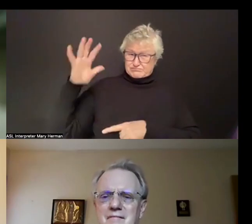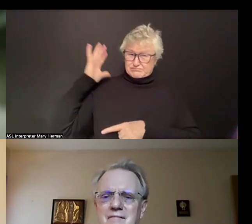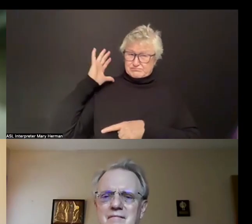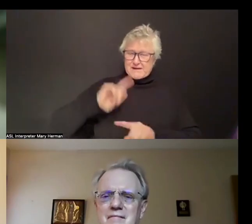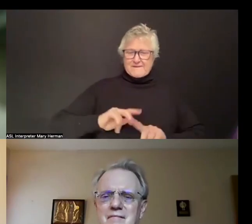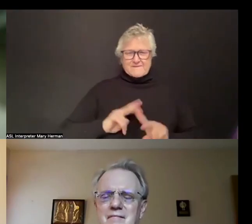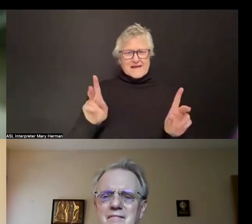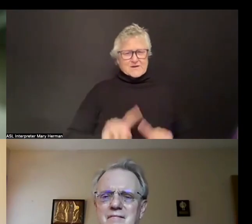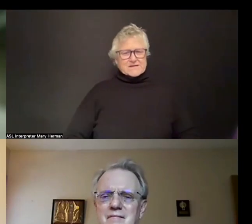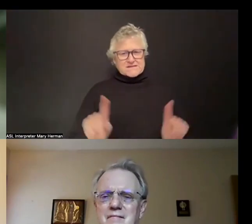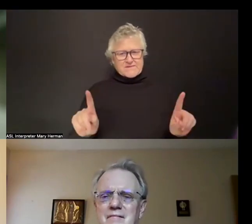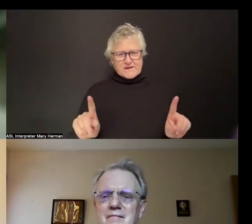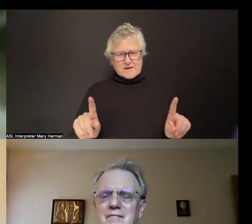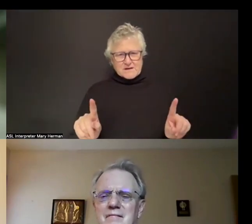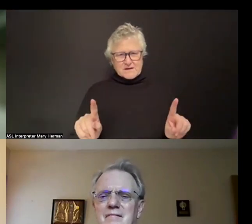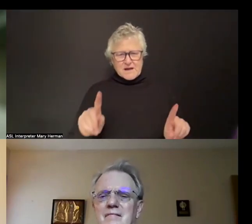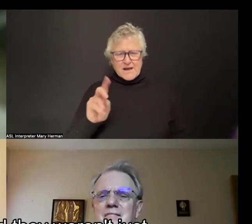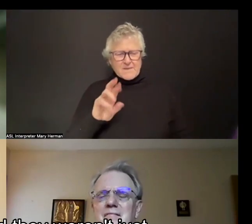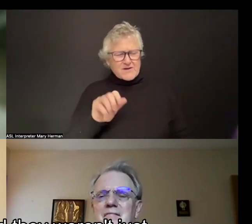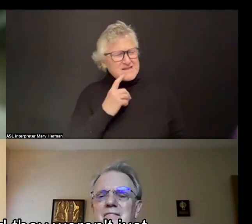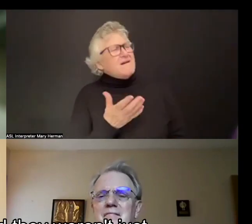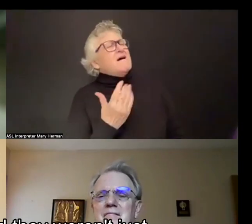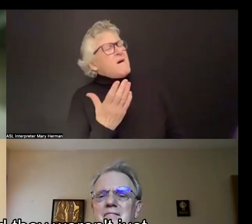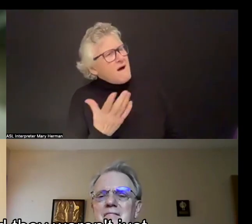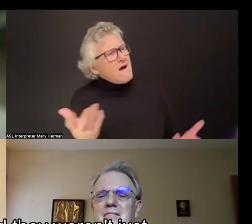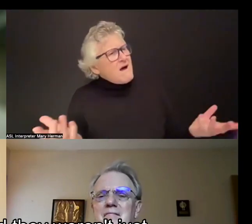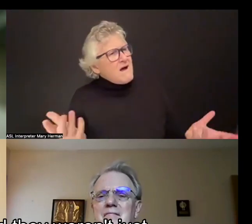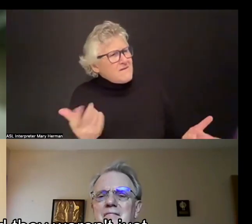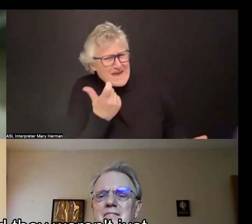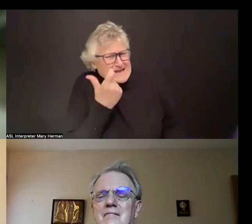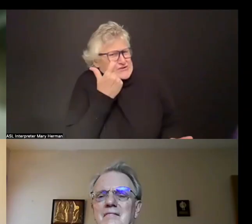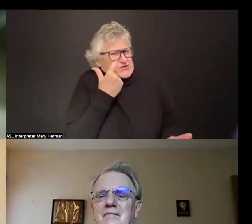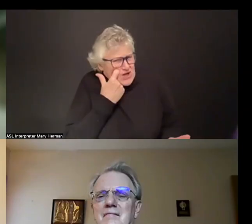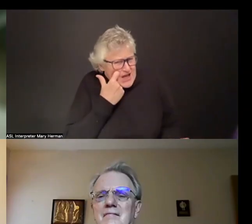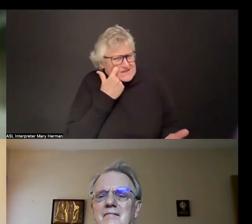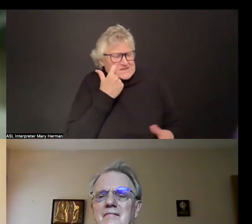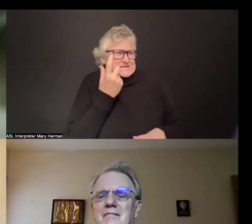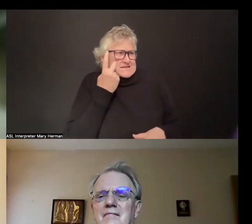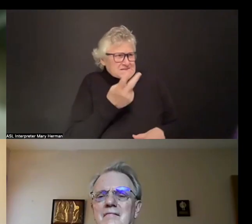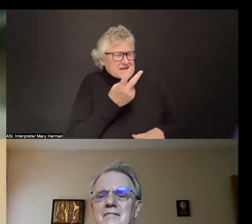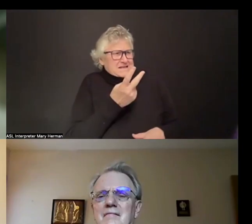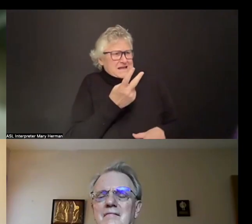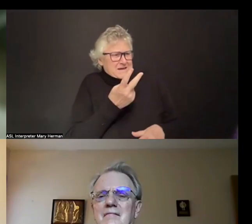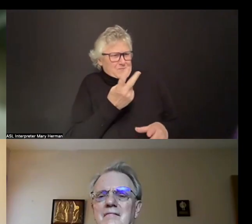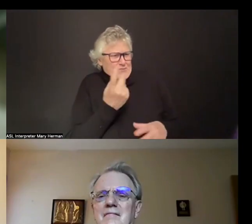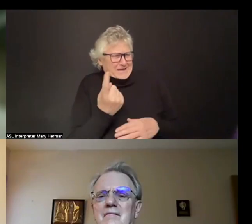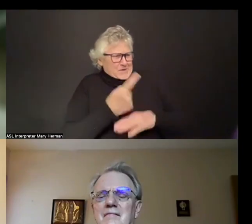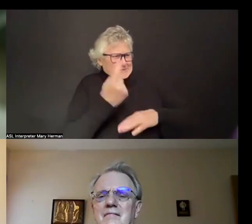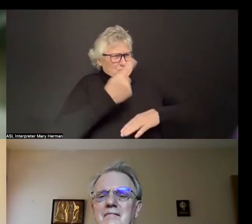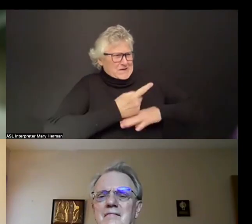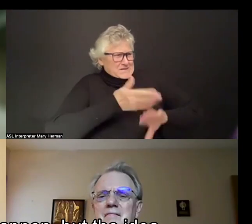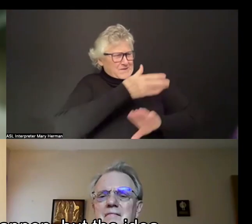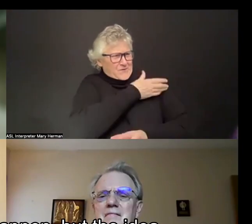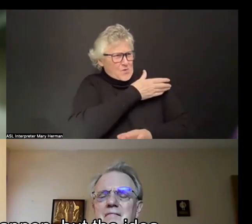Come on, said Marion. She'd just seen her the day before. The text has implied they weren't just friends but lovers. They'd bundled together, it said. What sort of male fantasy is